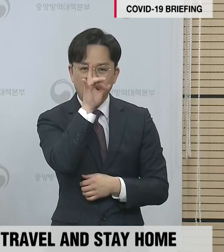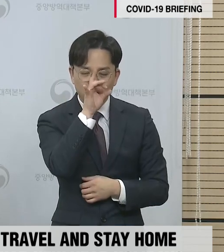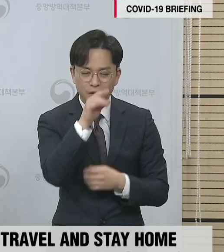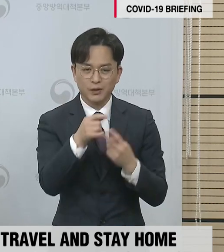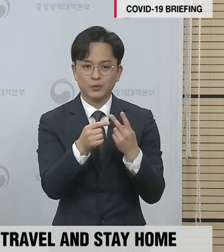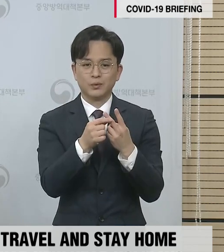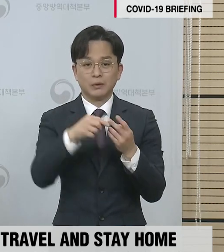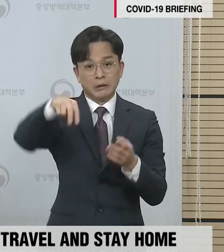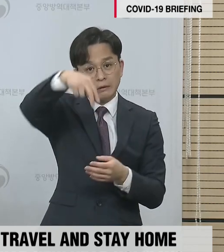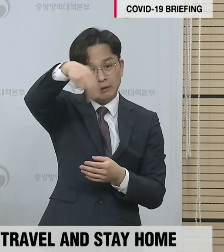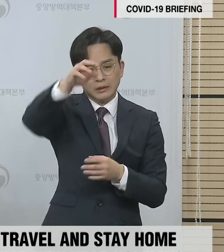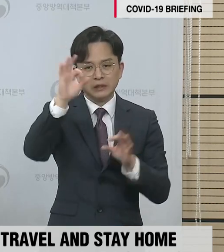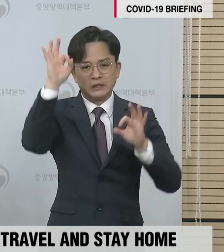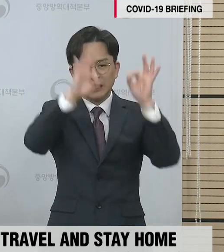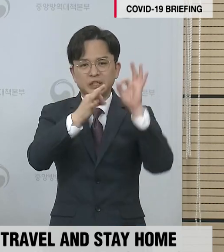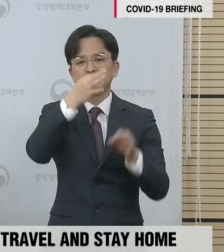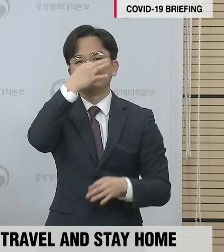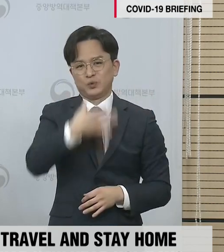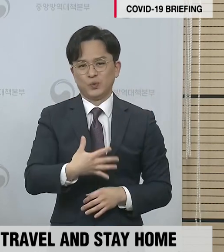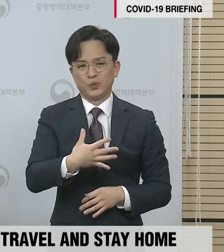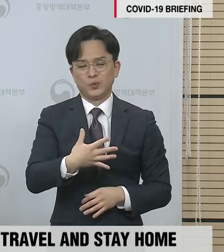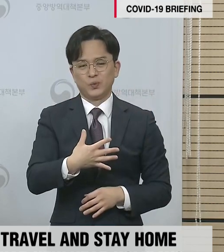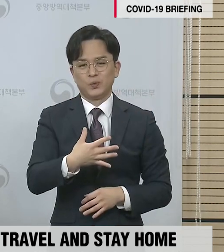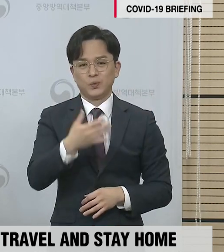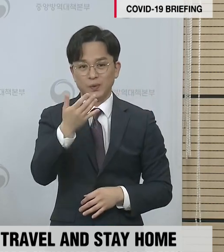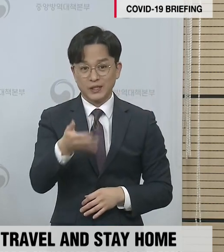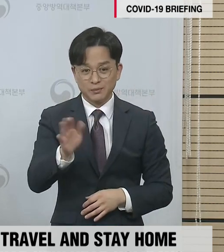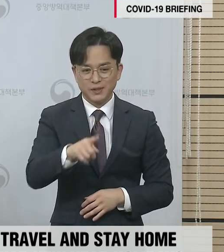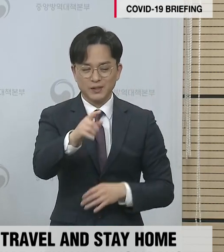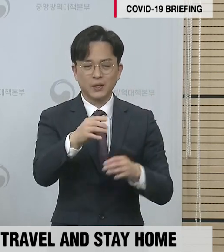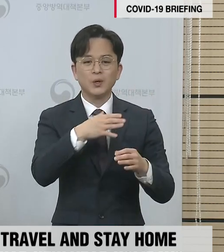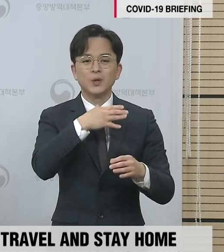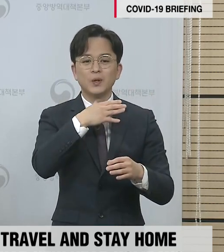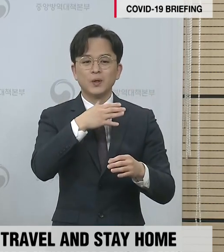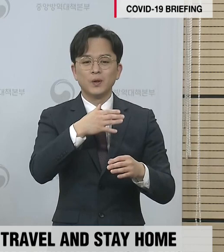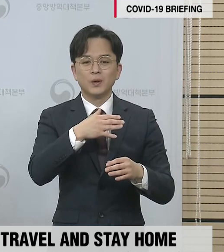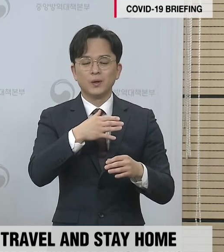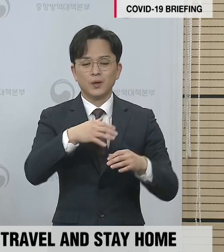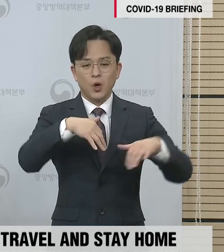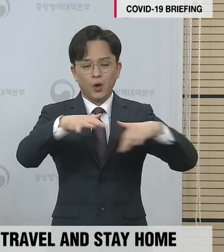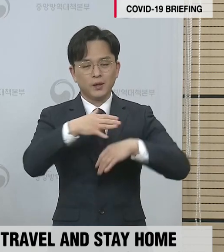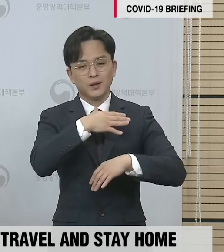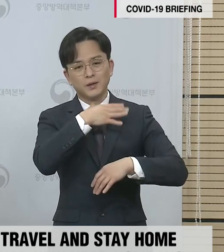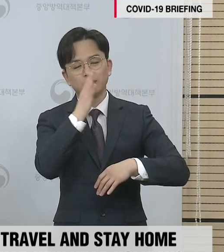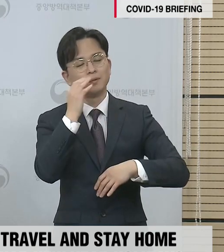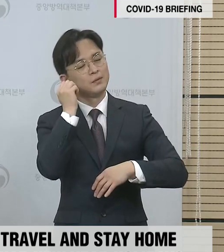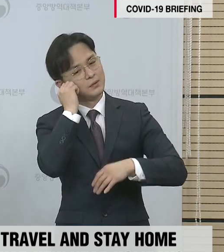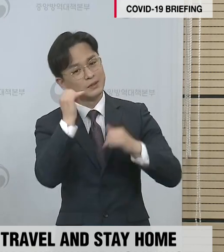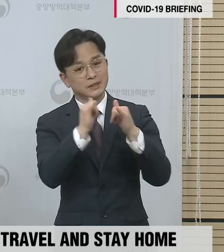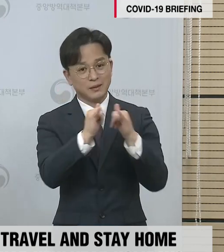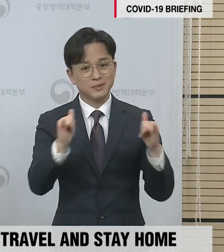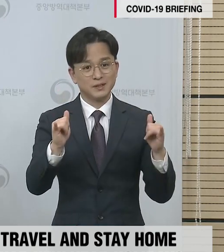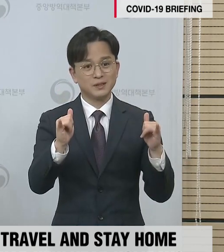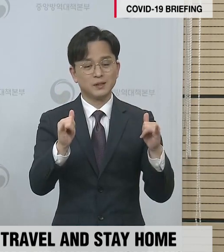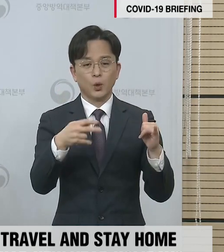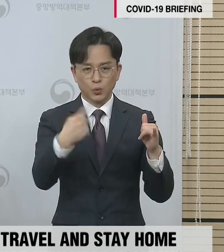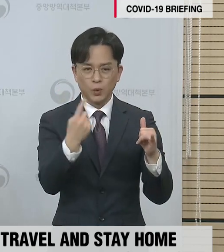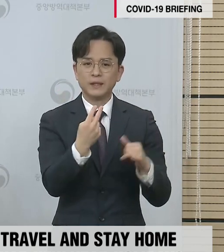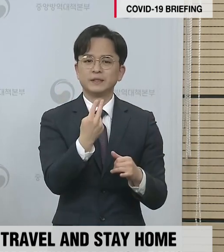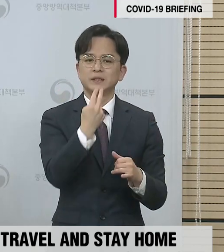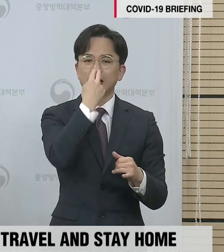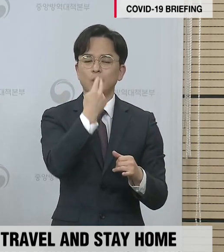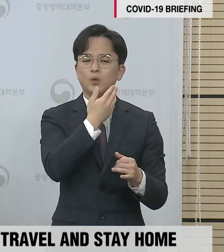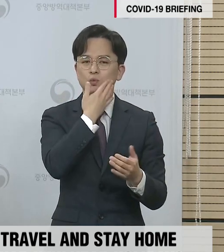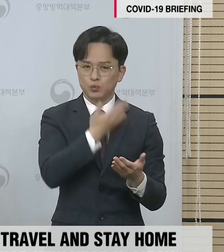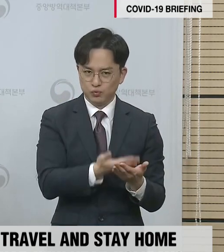residential area and nor a contact number. It is very difficult for the quarantine authorities to get in contact with